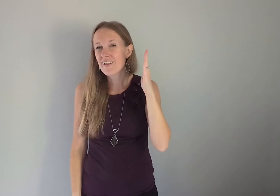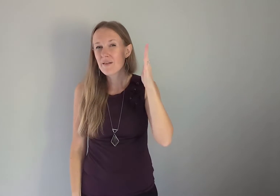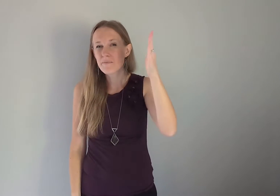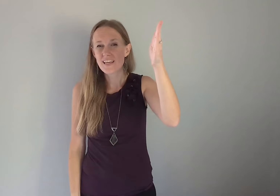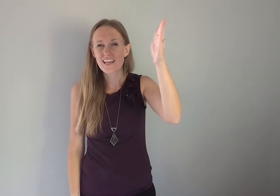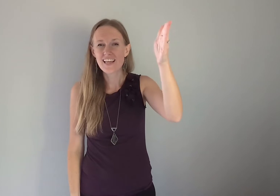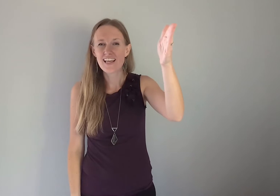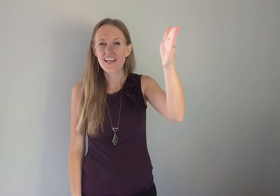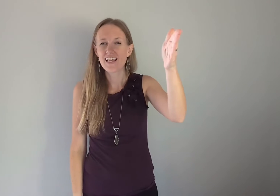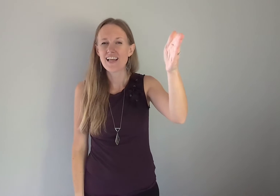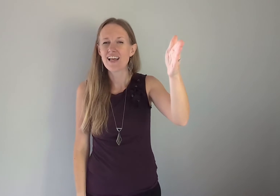be.